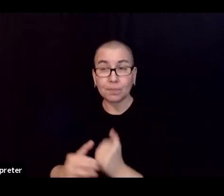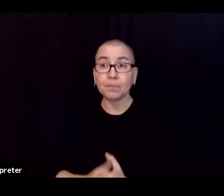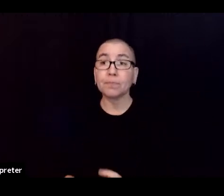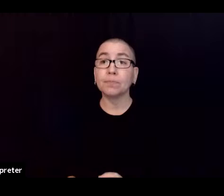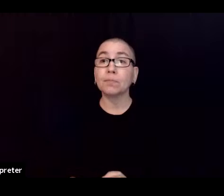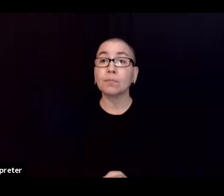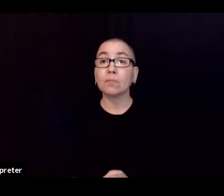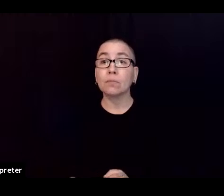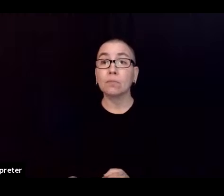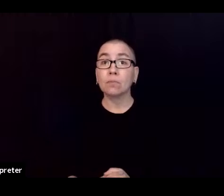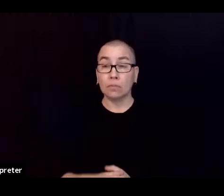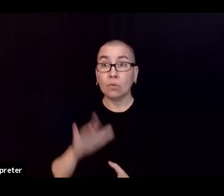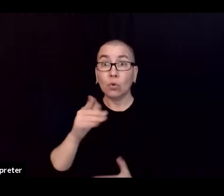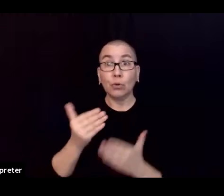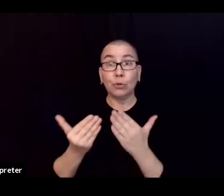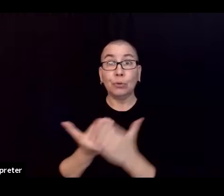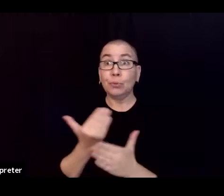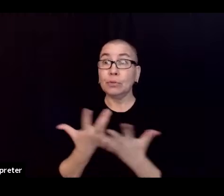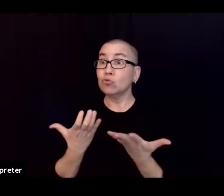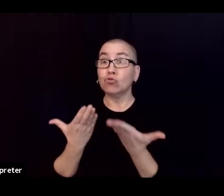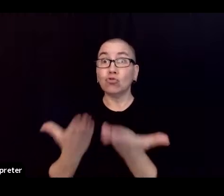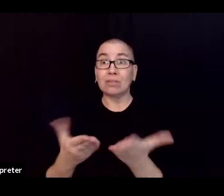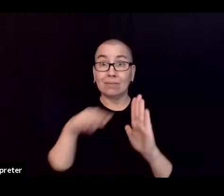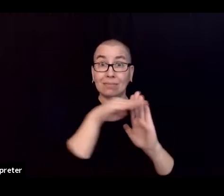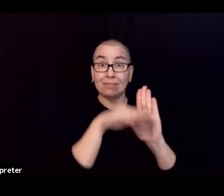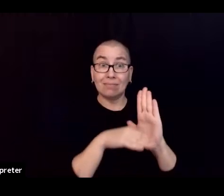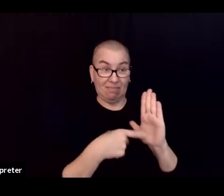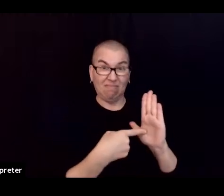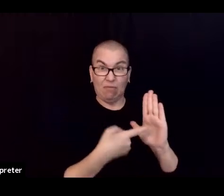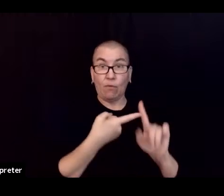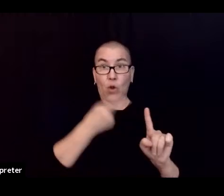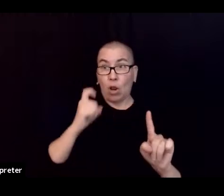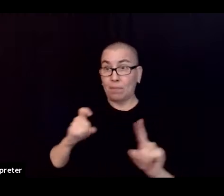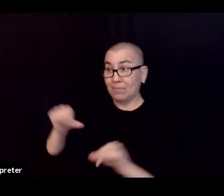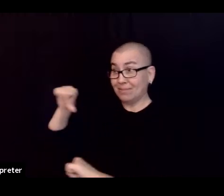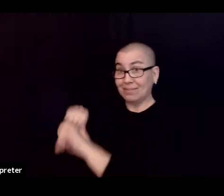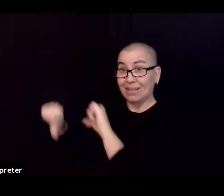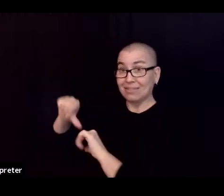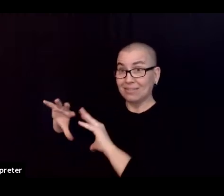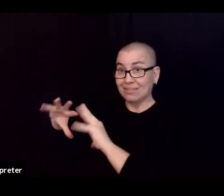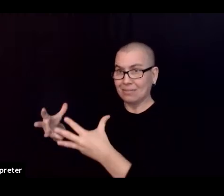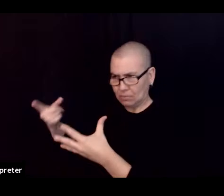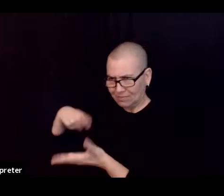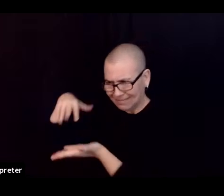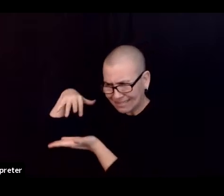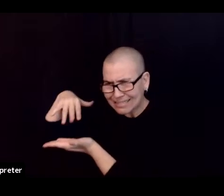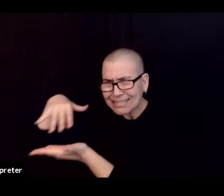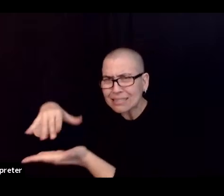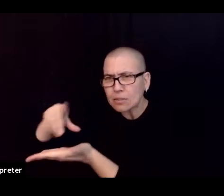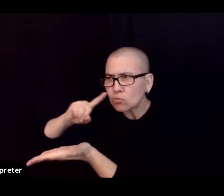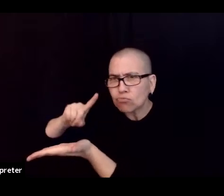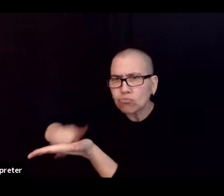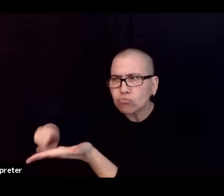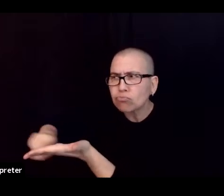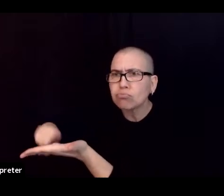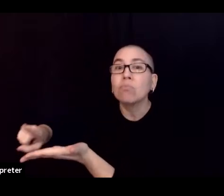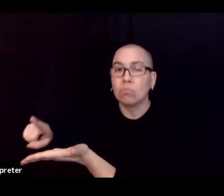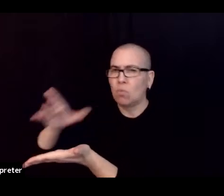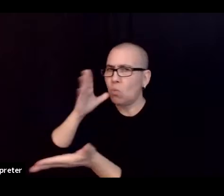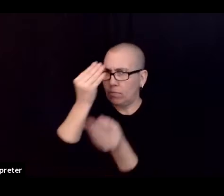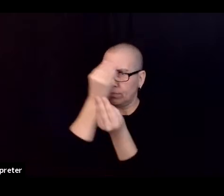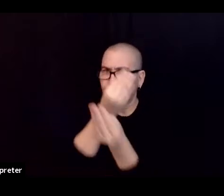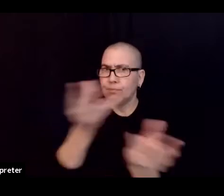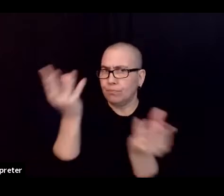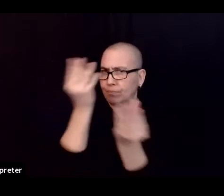As we continue to learn more about how well COVID-19 vaccines work, we will continue to update our guidance. The